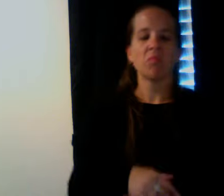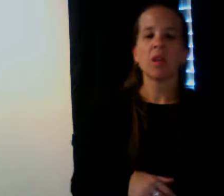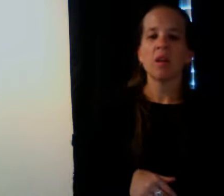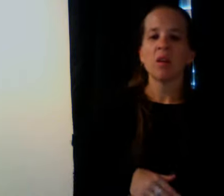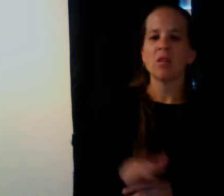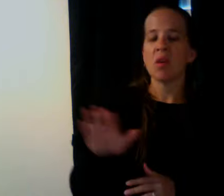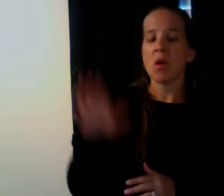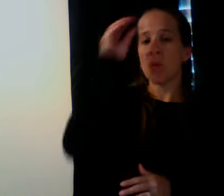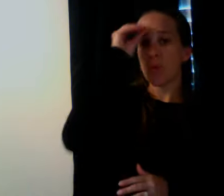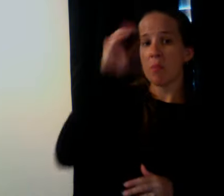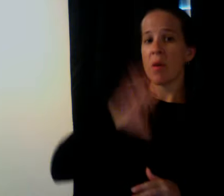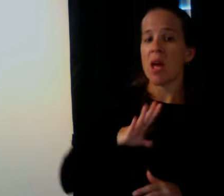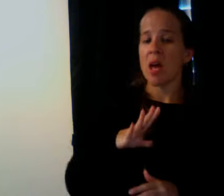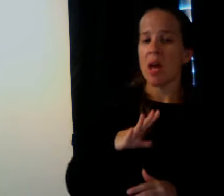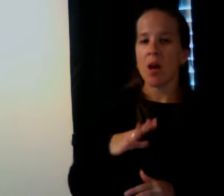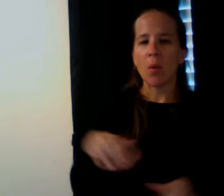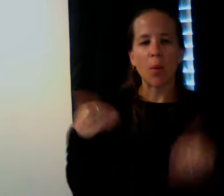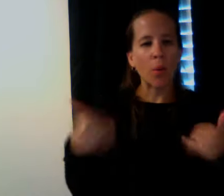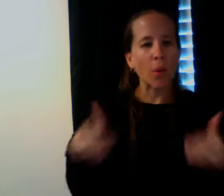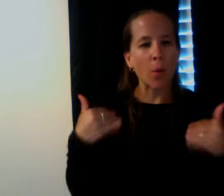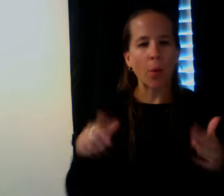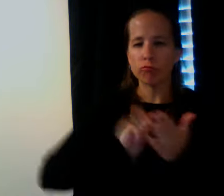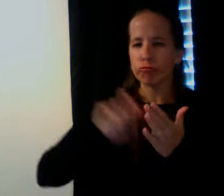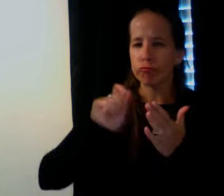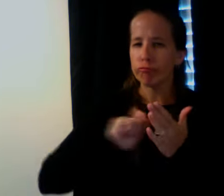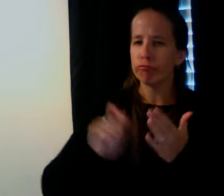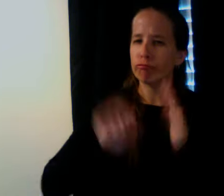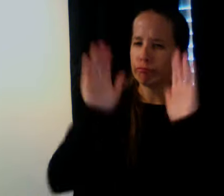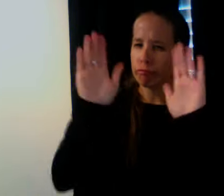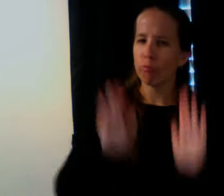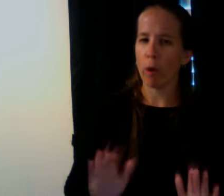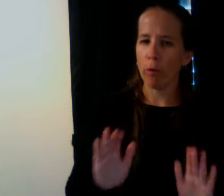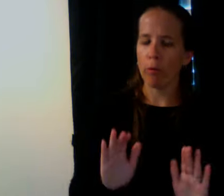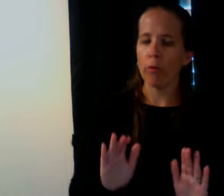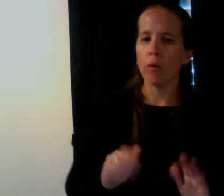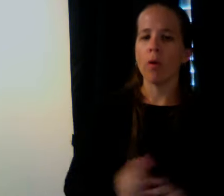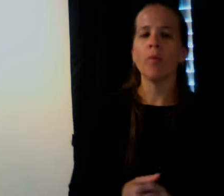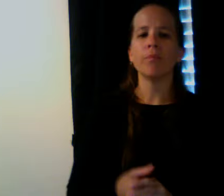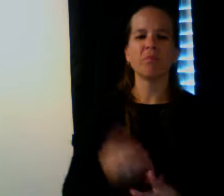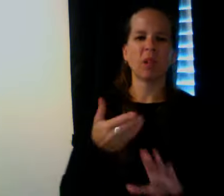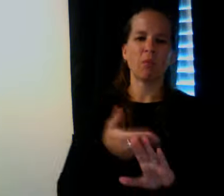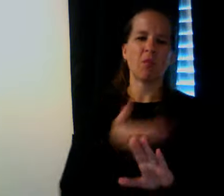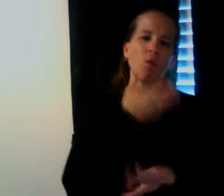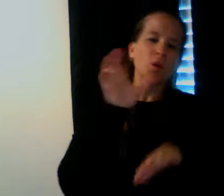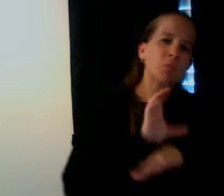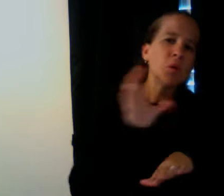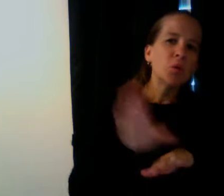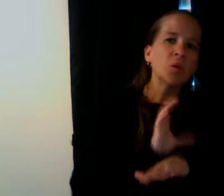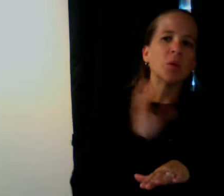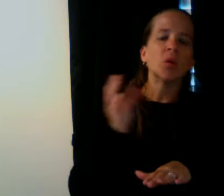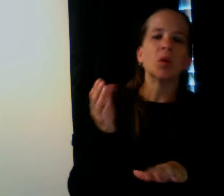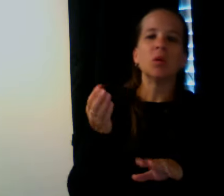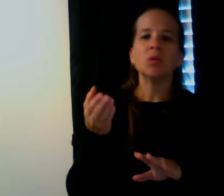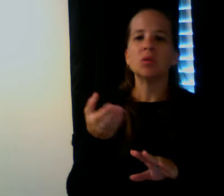touch. This was in the late 60s, before personal computers and desktop publishing, so it was all made with typewriters, scissors,